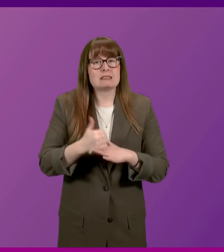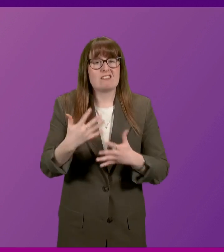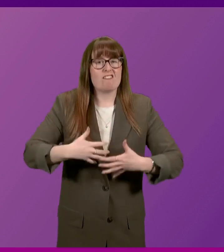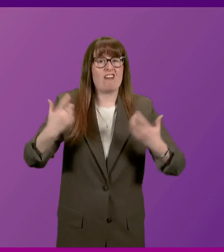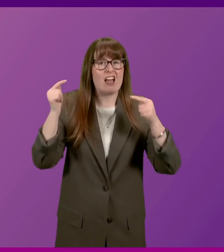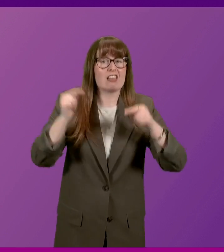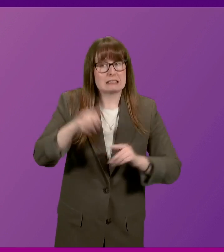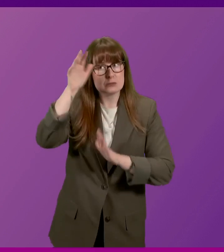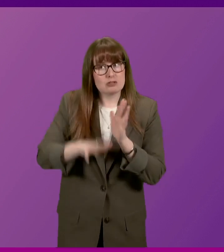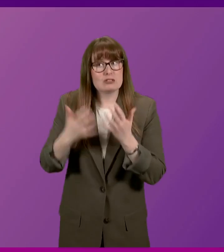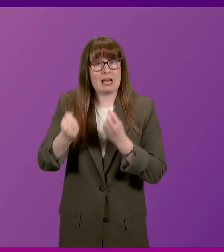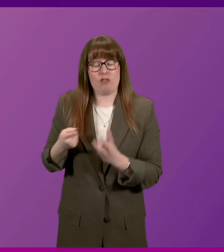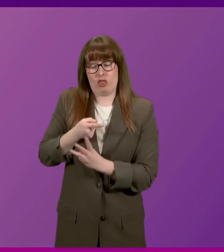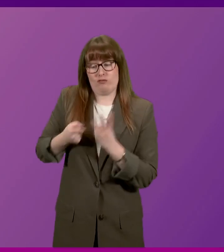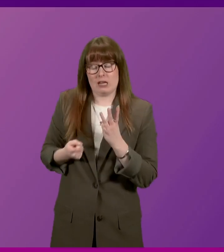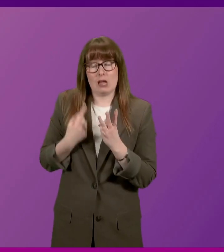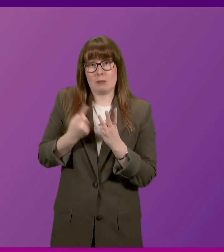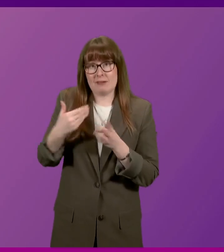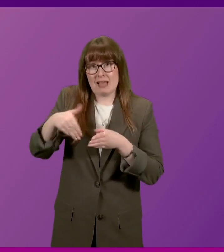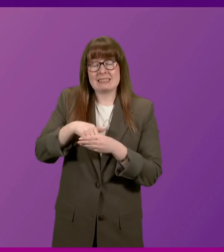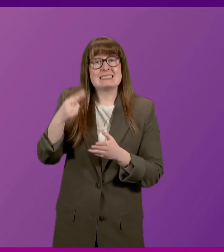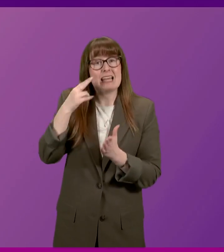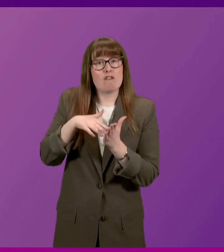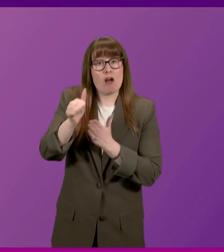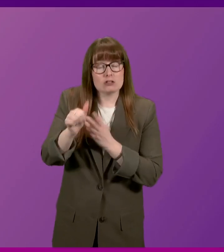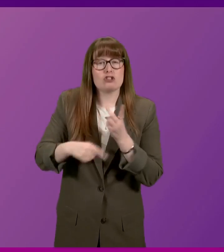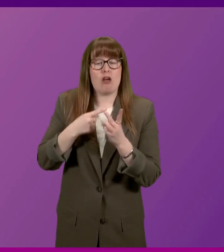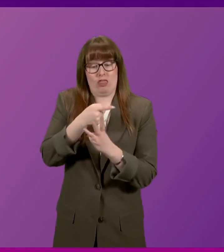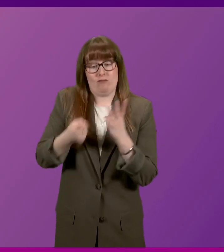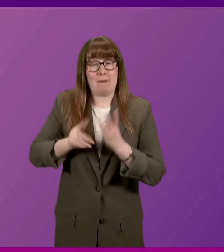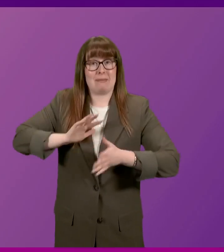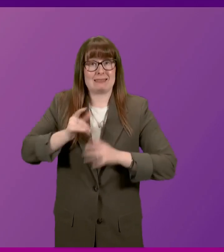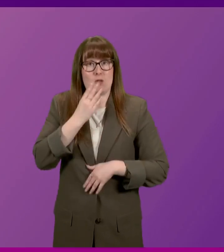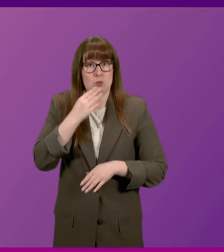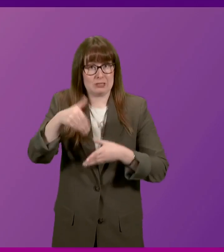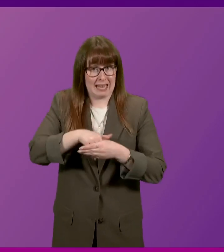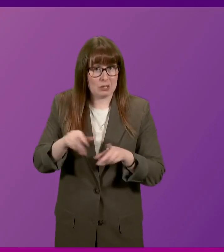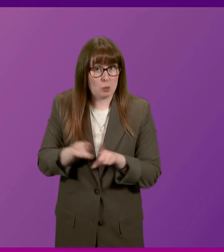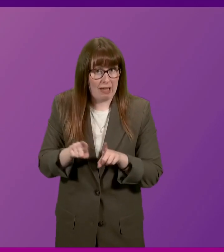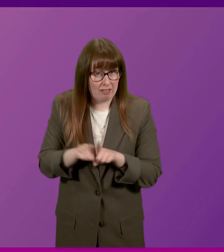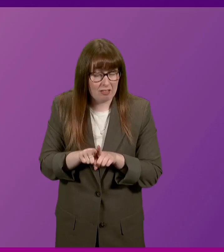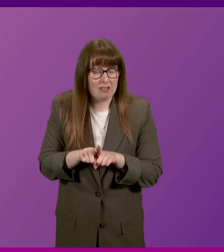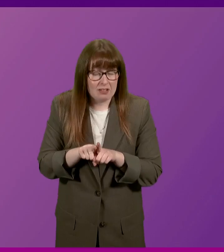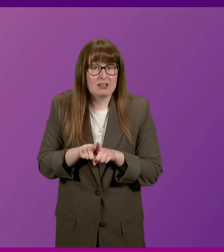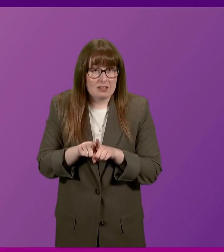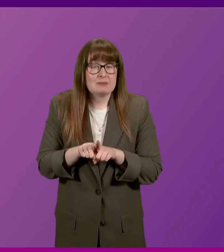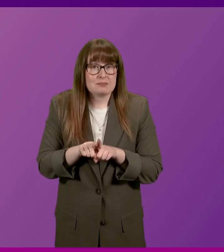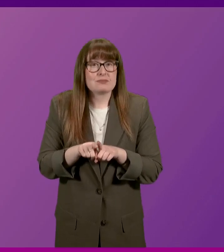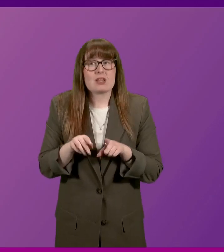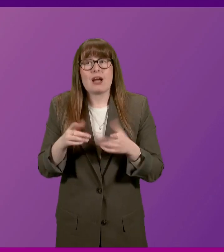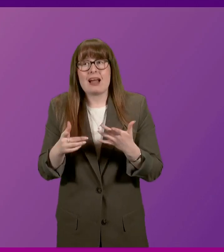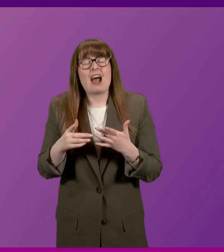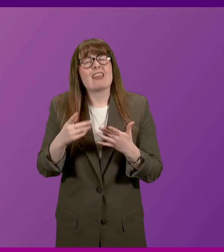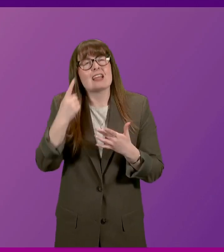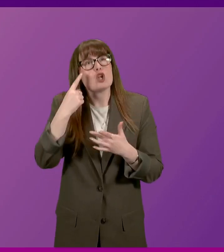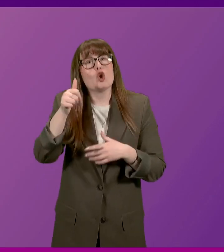experience, and 3 members had deaf culture experience and were BSL users. I think, and also that kind of